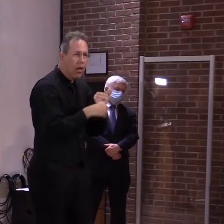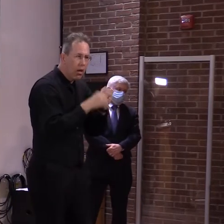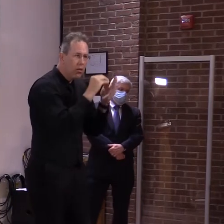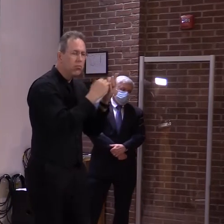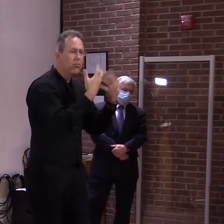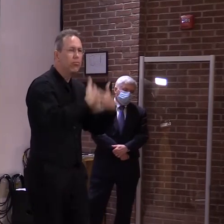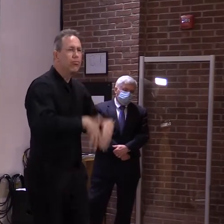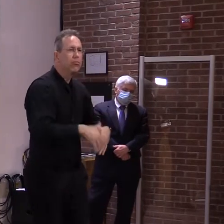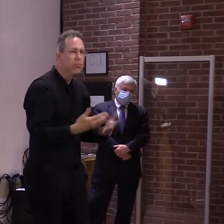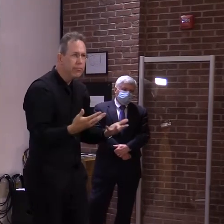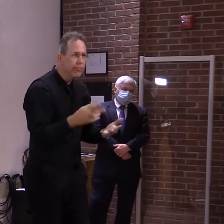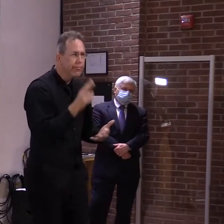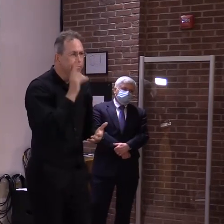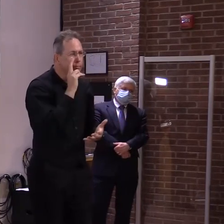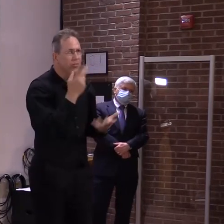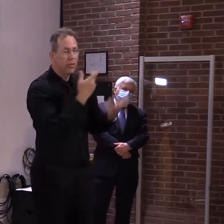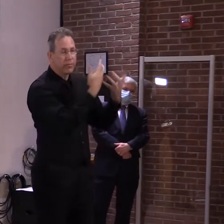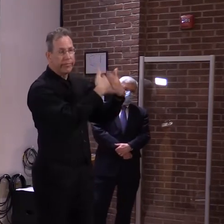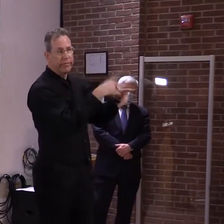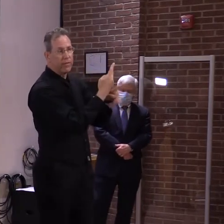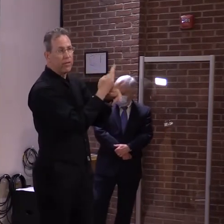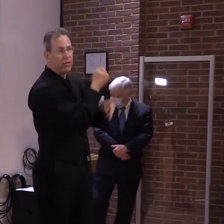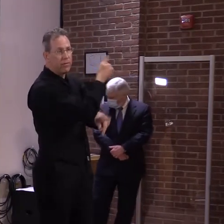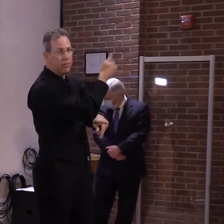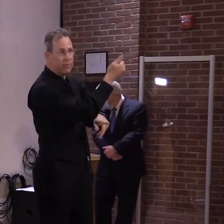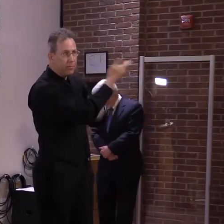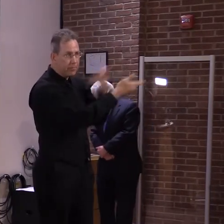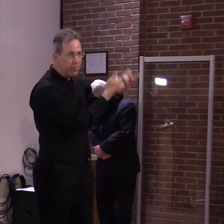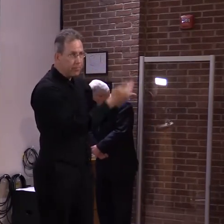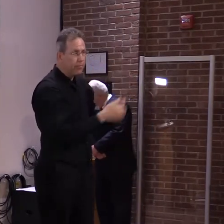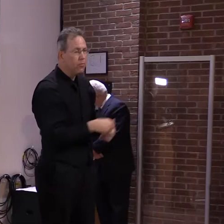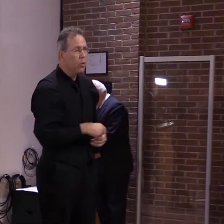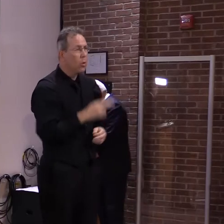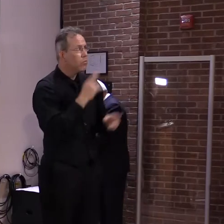is much more reasonable for the business community.